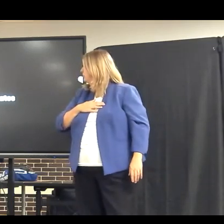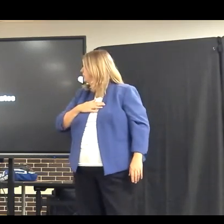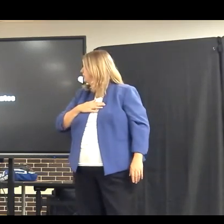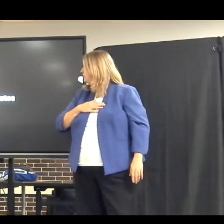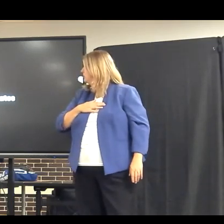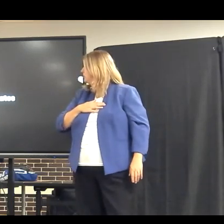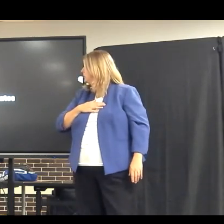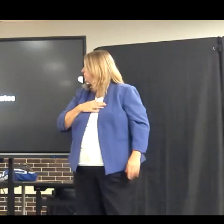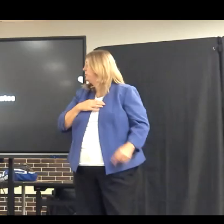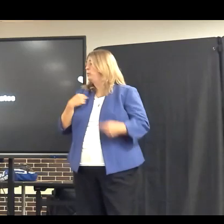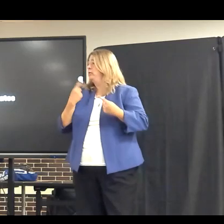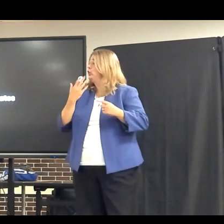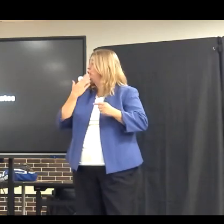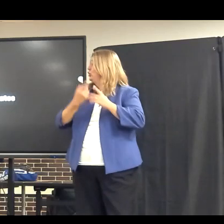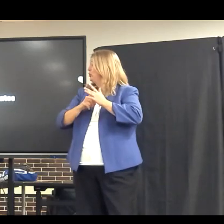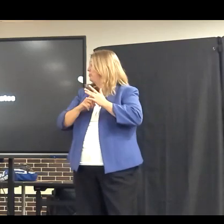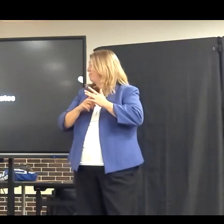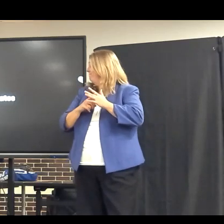it.